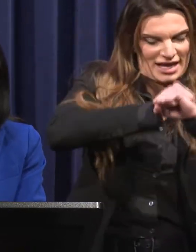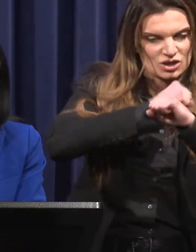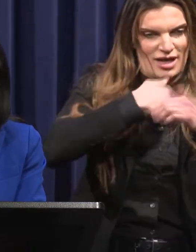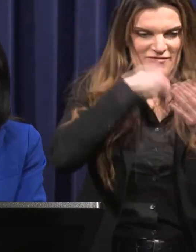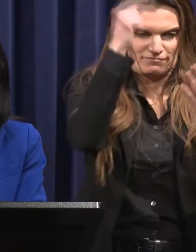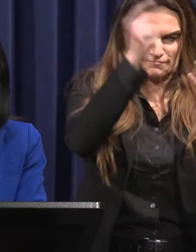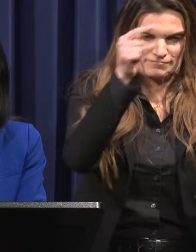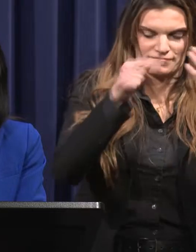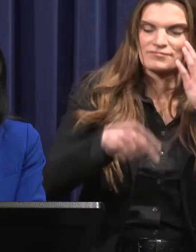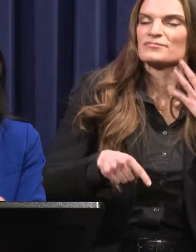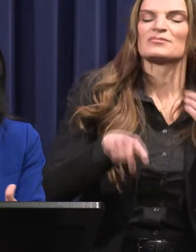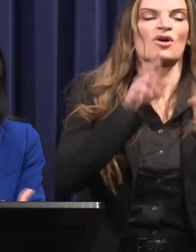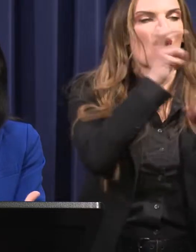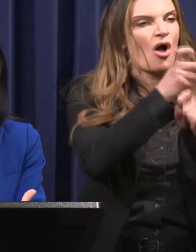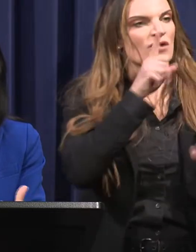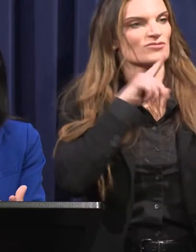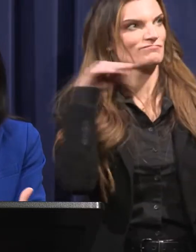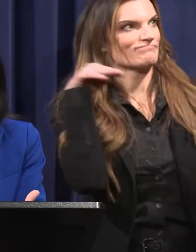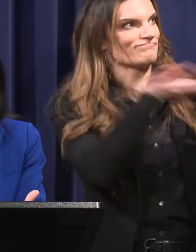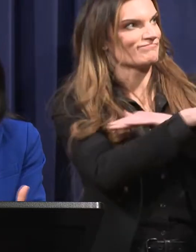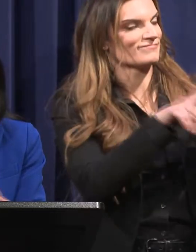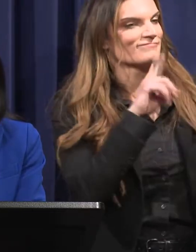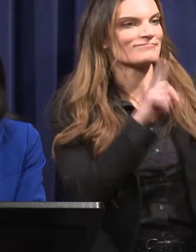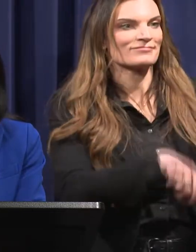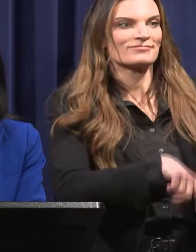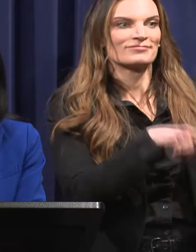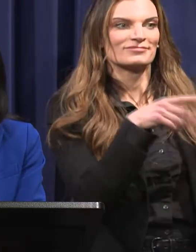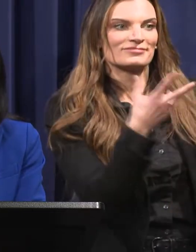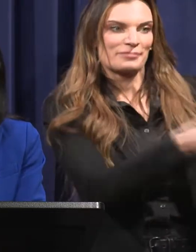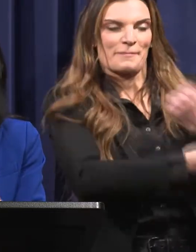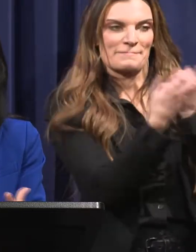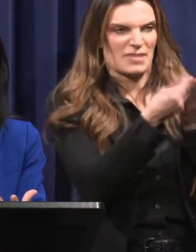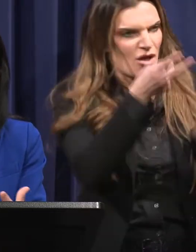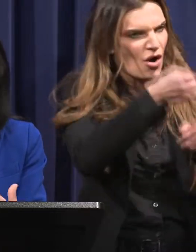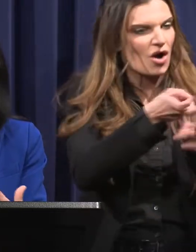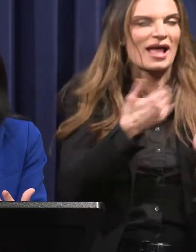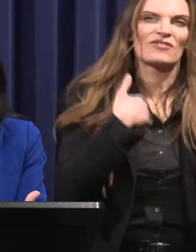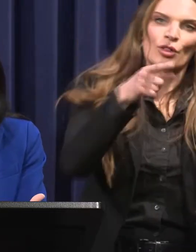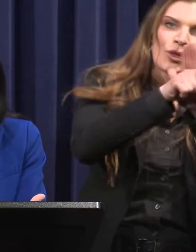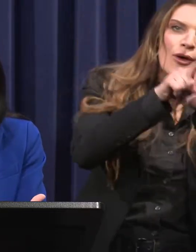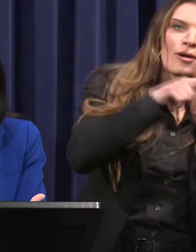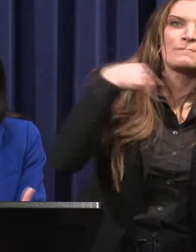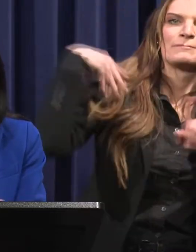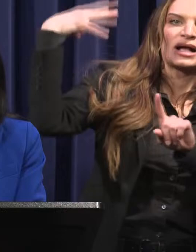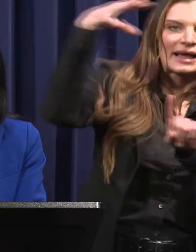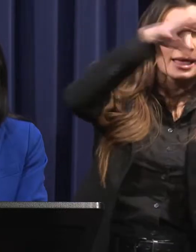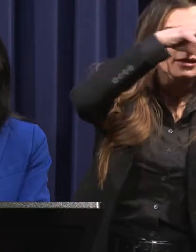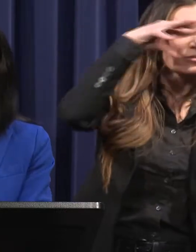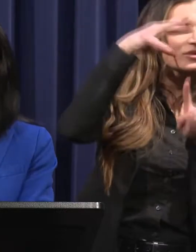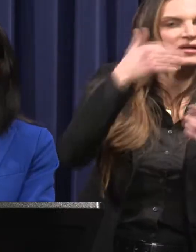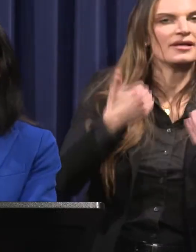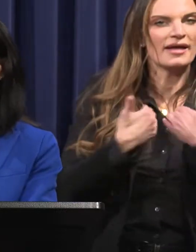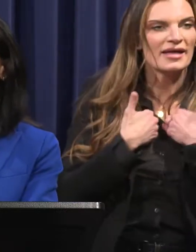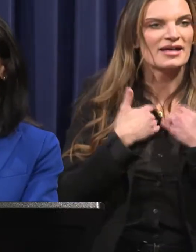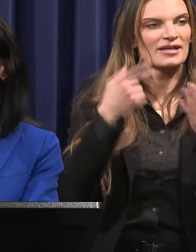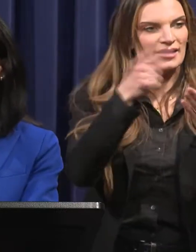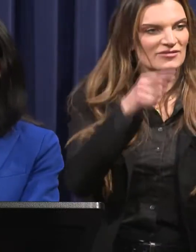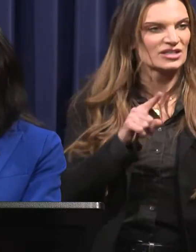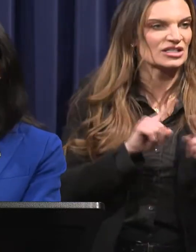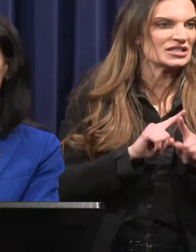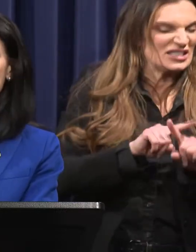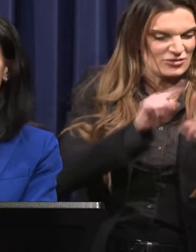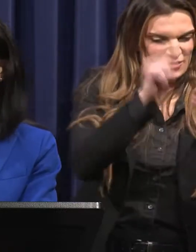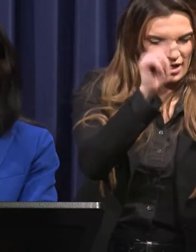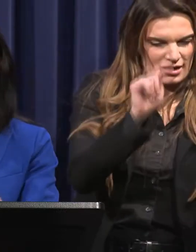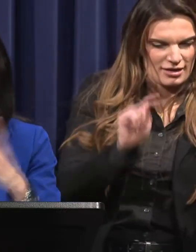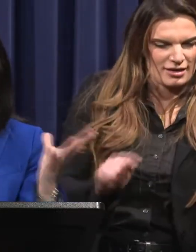why you have, you know, these great, you know, alarm systems and surveillance videos and those explosive devices that you